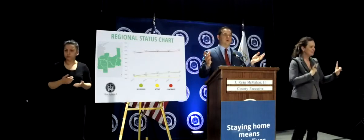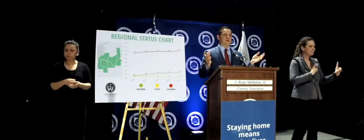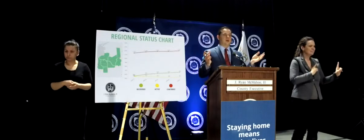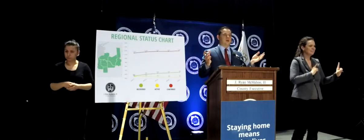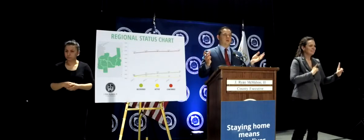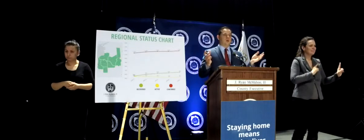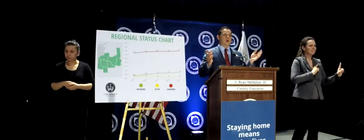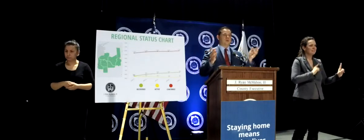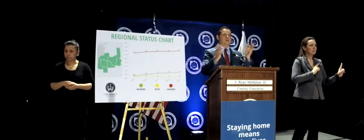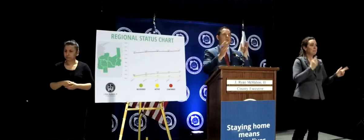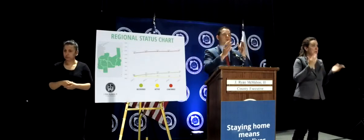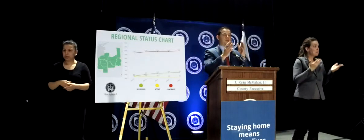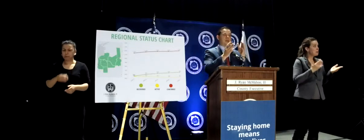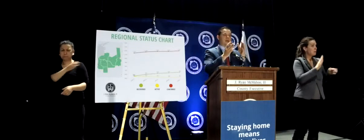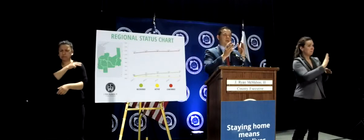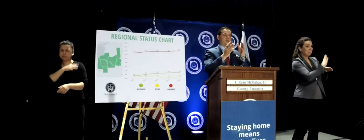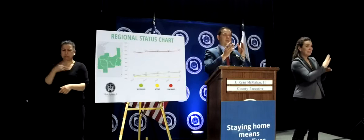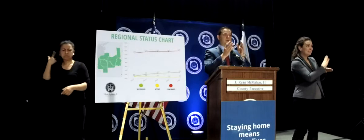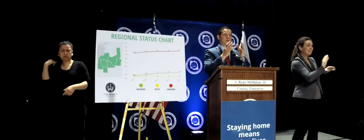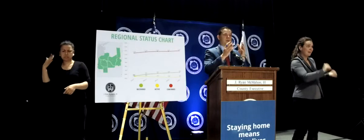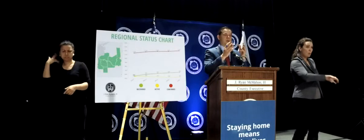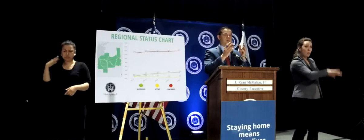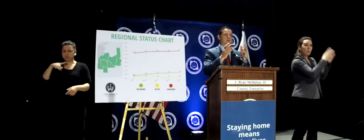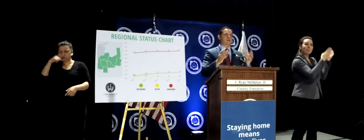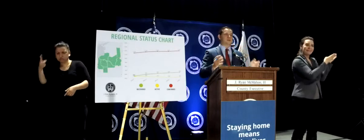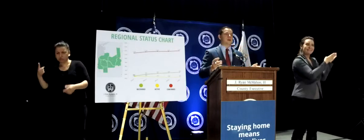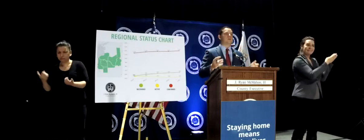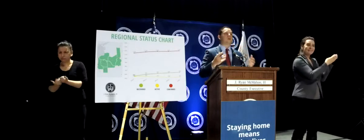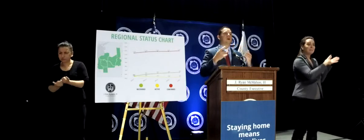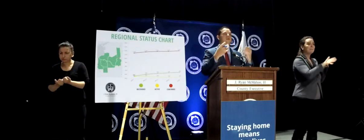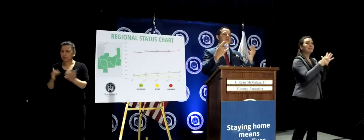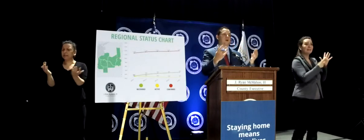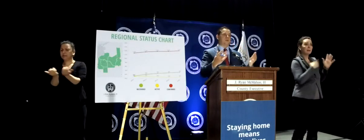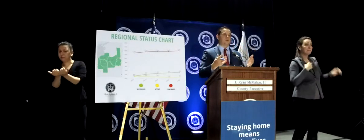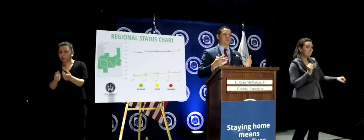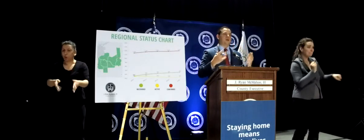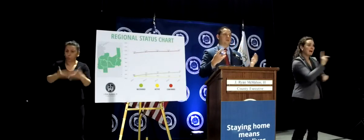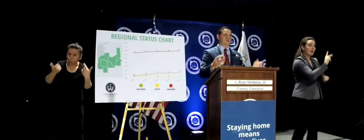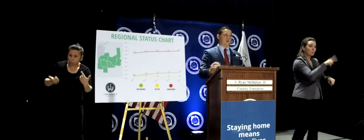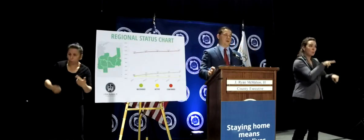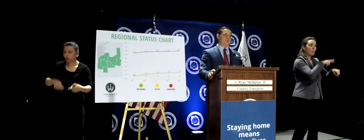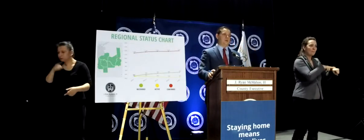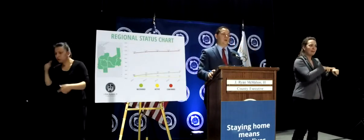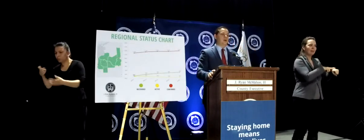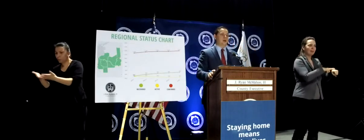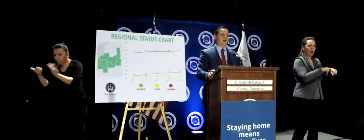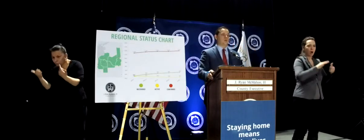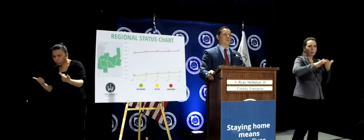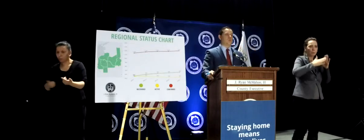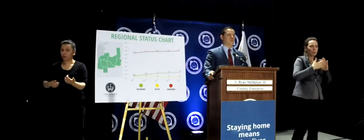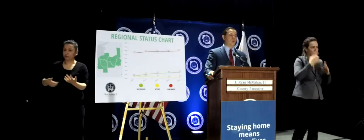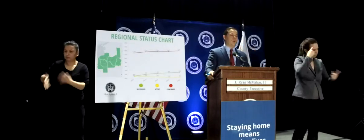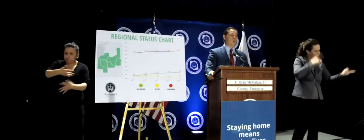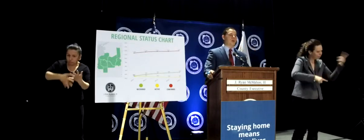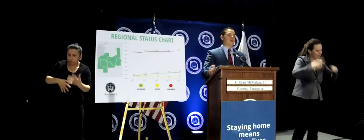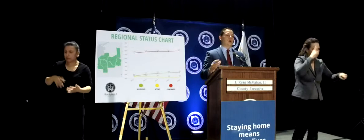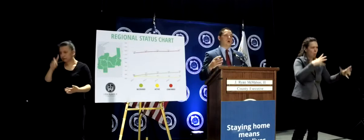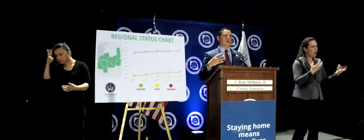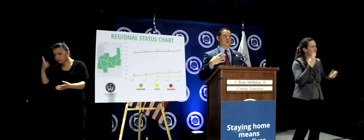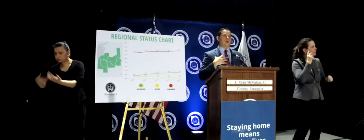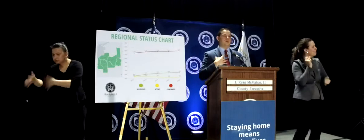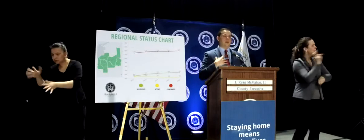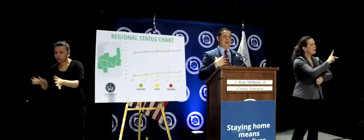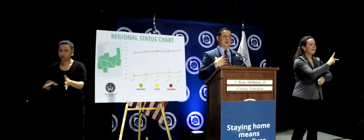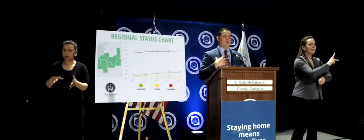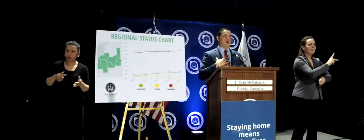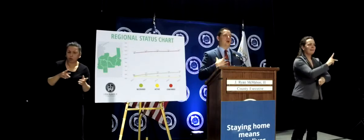move forward will come closer together in their opinions, because the numbers will tell the story. And we